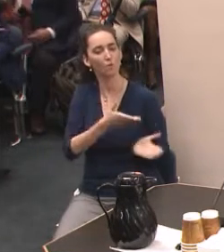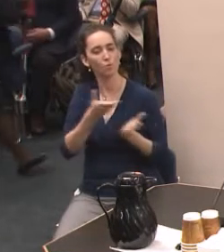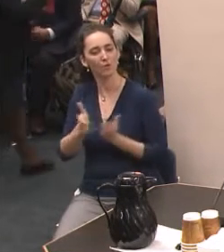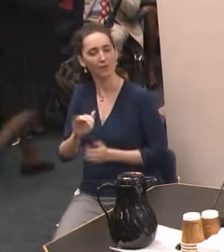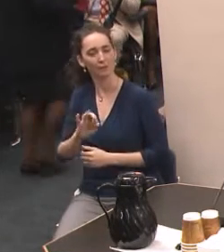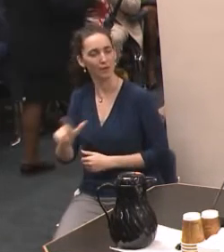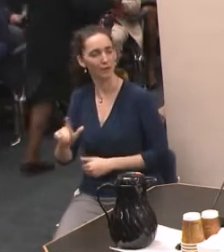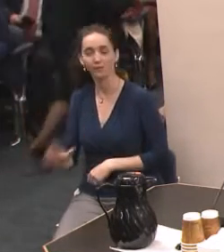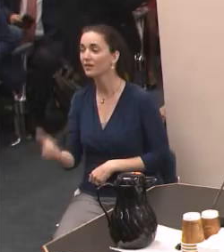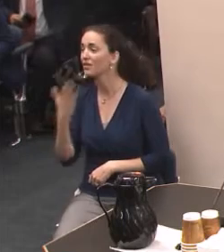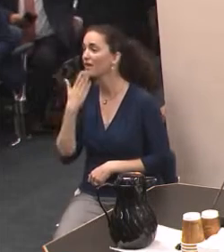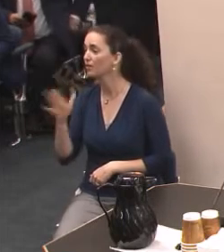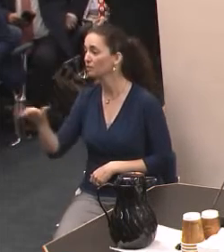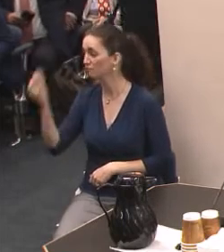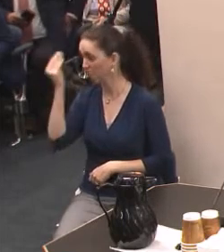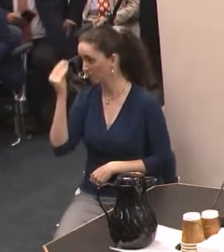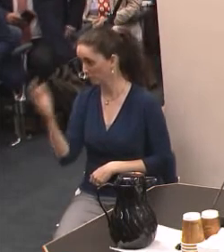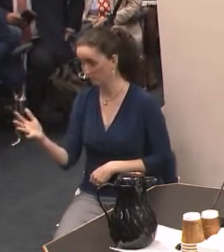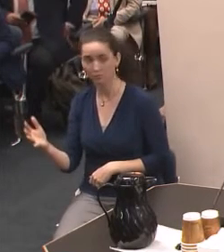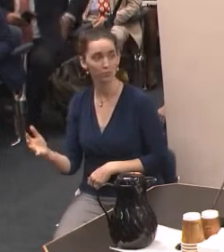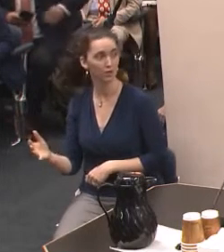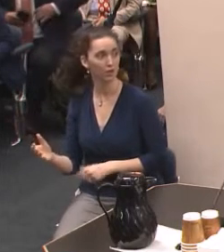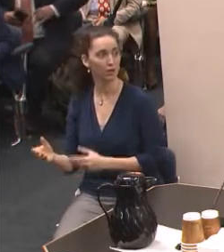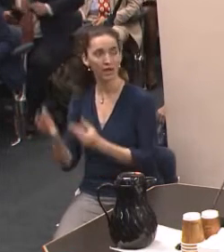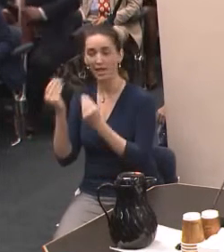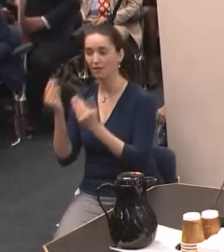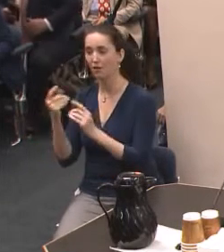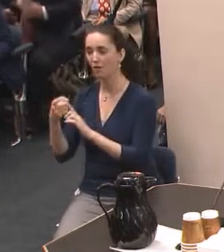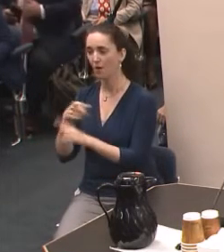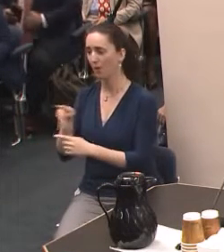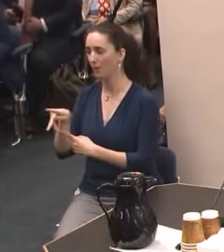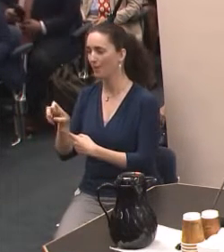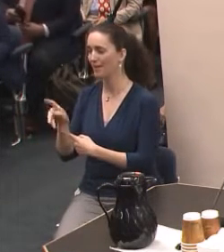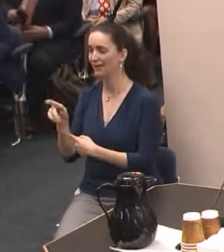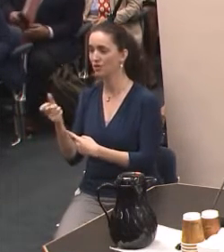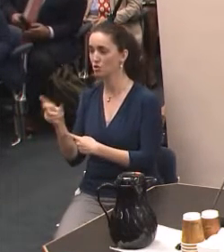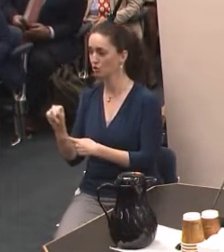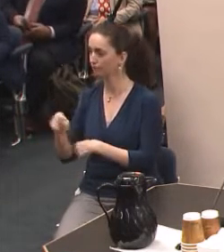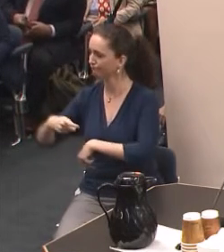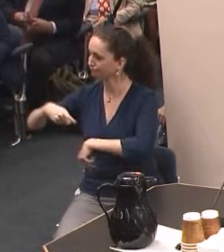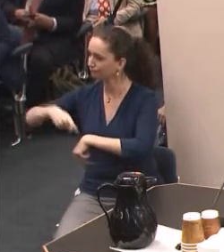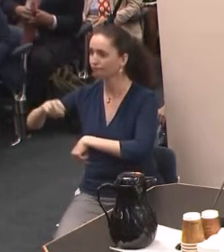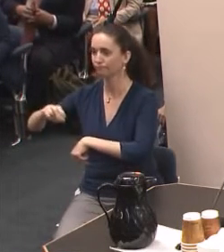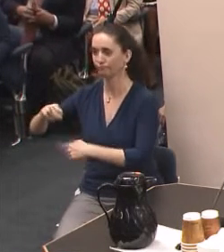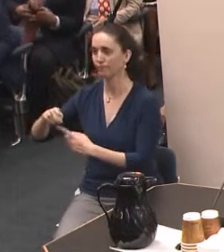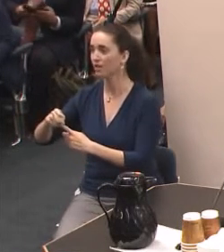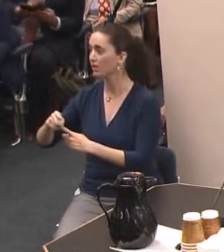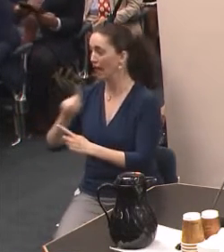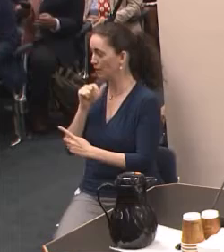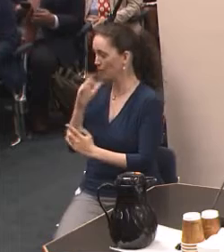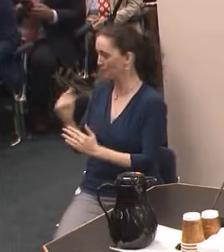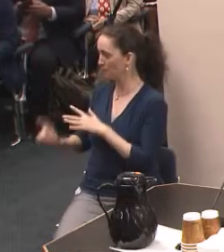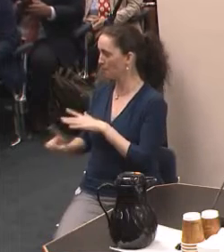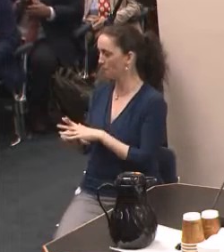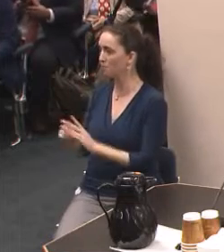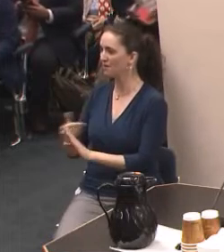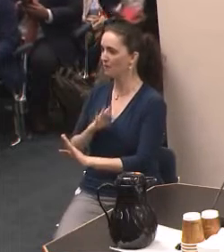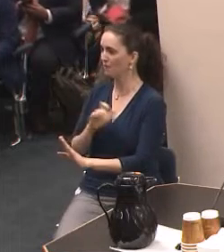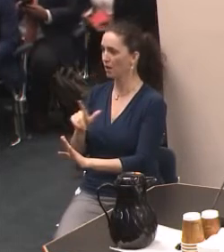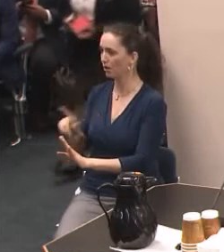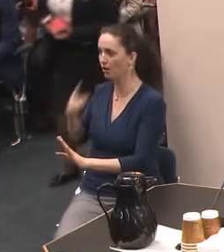you. And just to let you know, even the information from Pennington was right on time when I didn't expect it, even before the bill. And